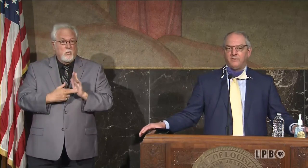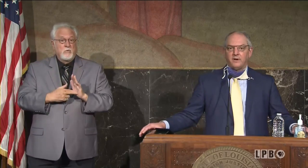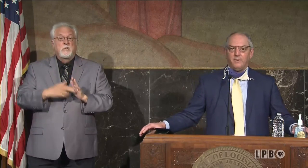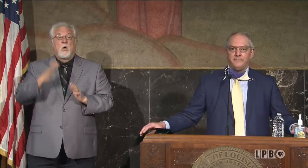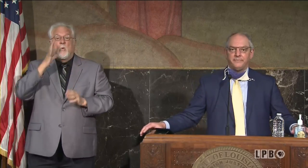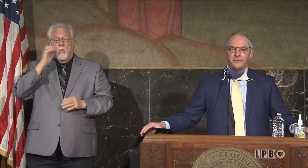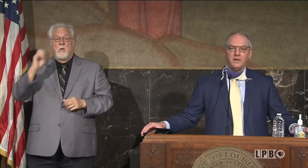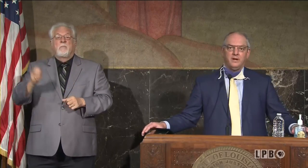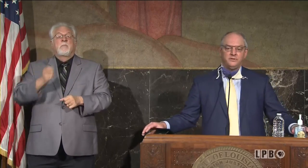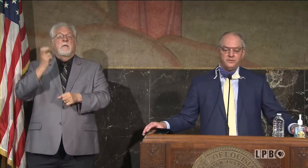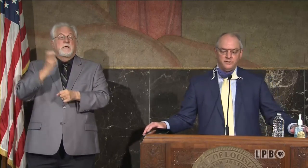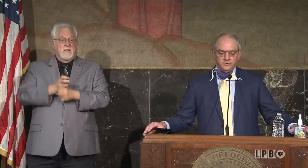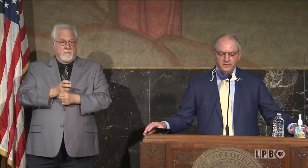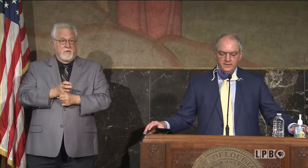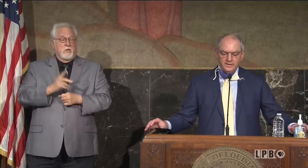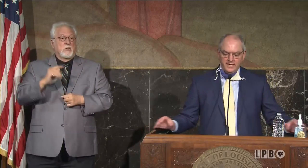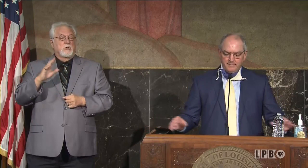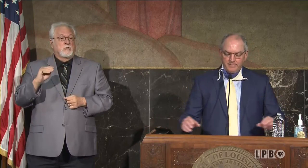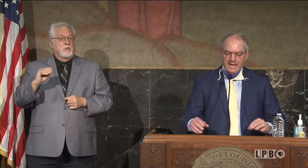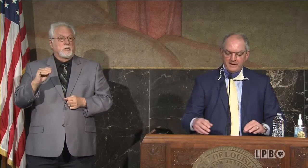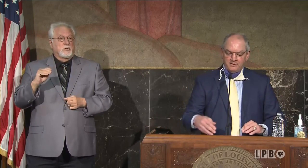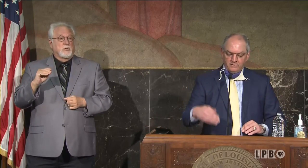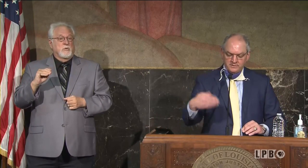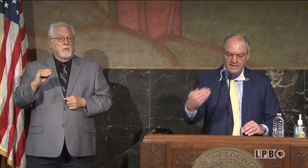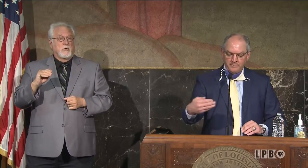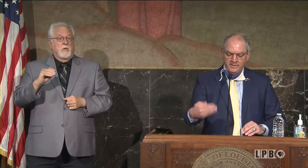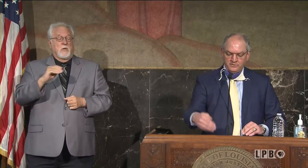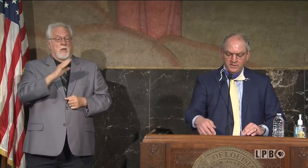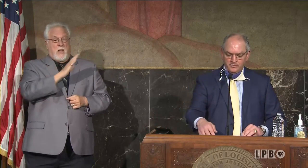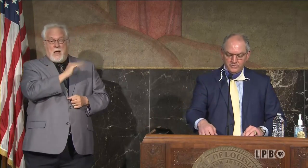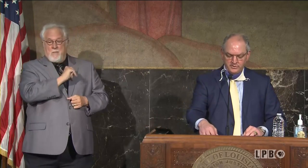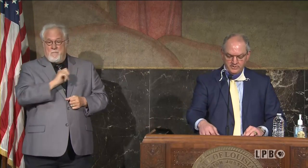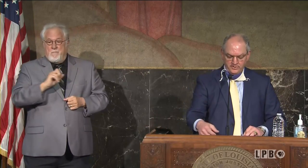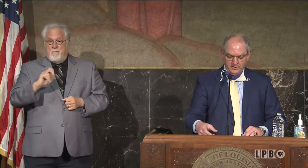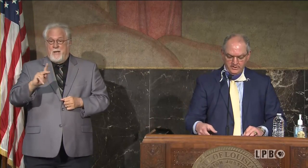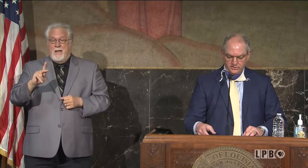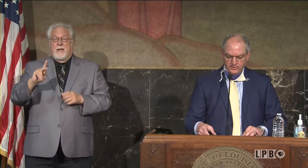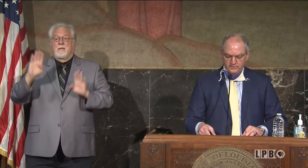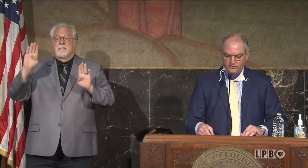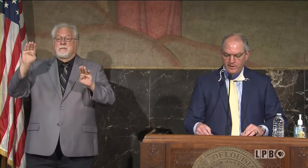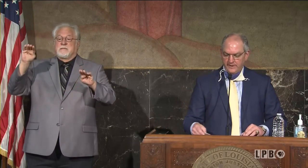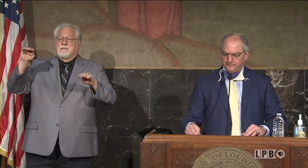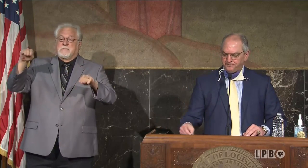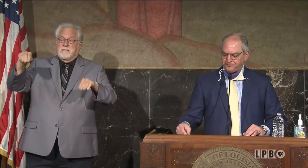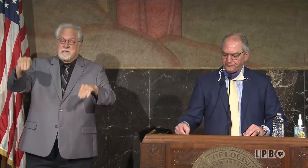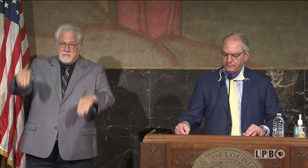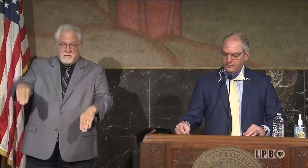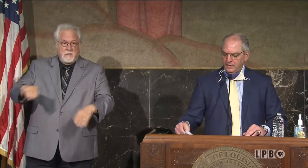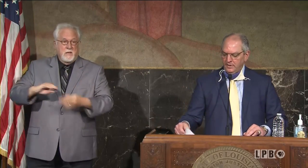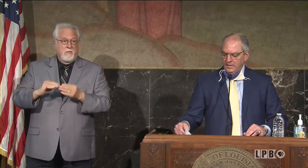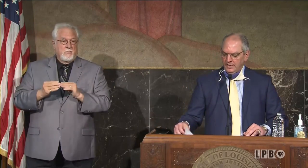extremely difficult to get back on top of these numbers and turn these trends around.